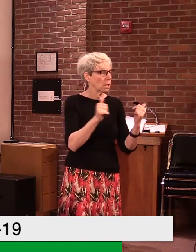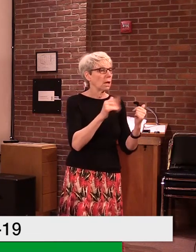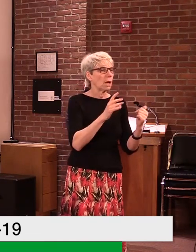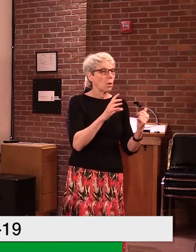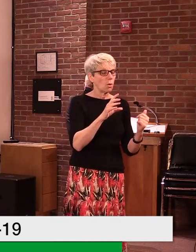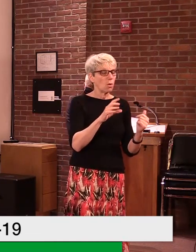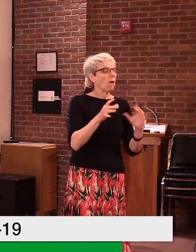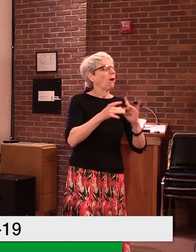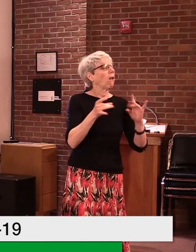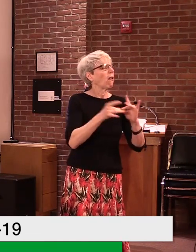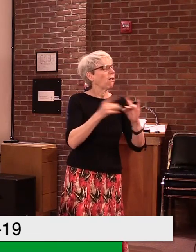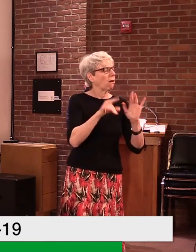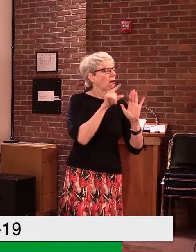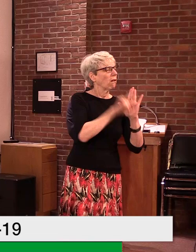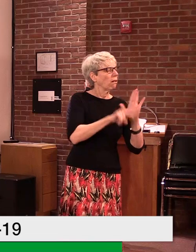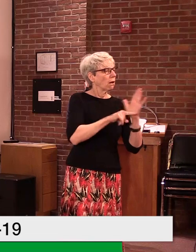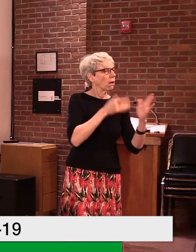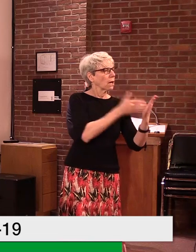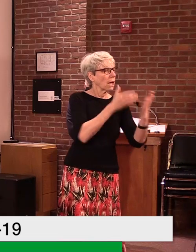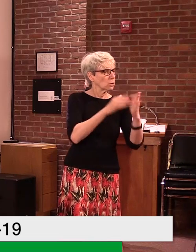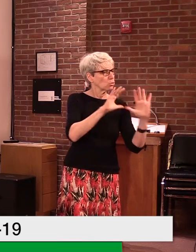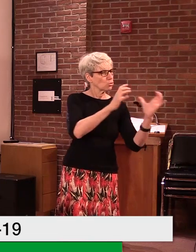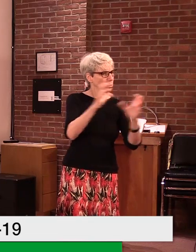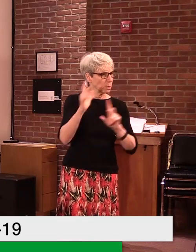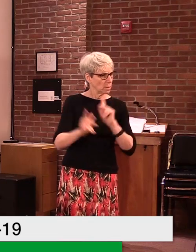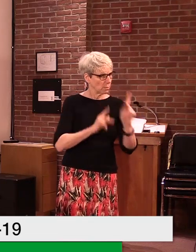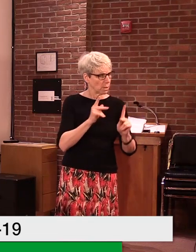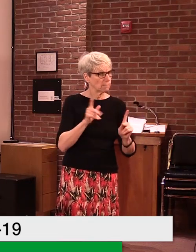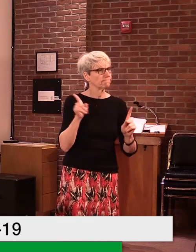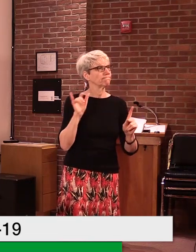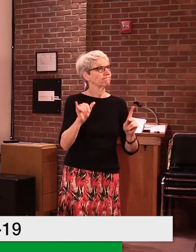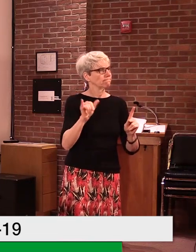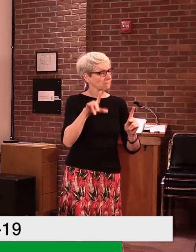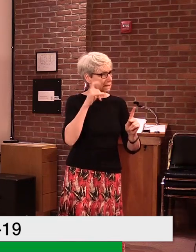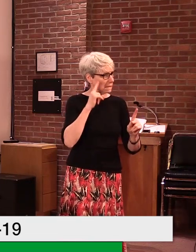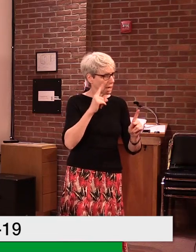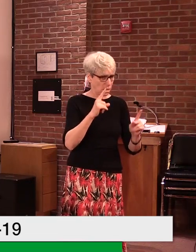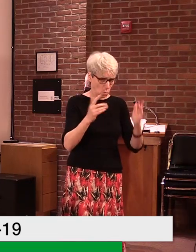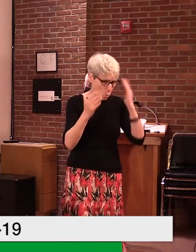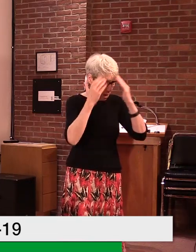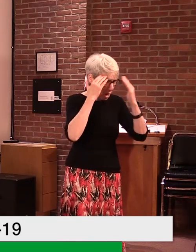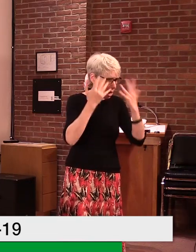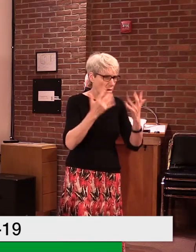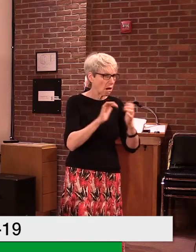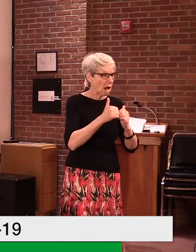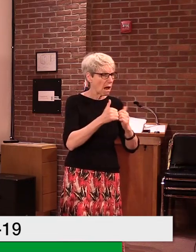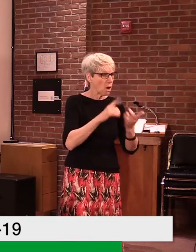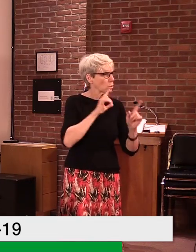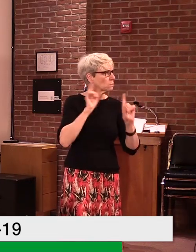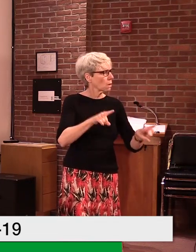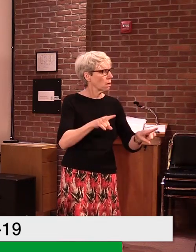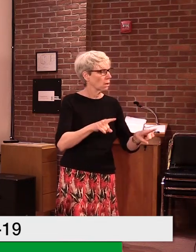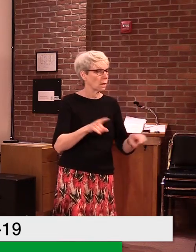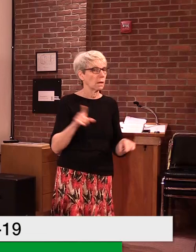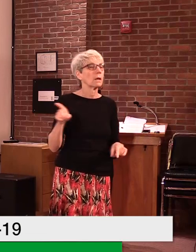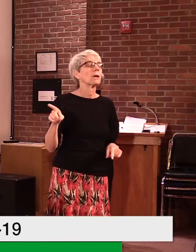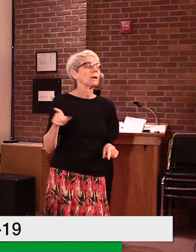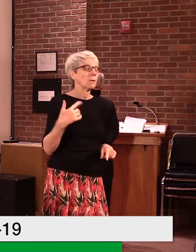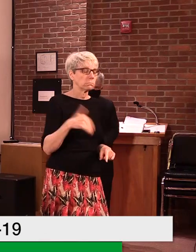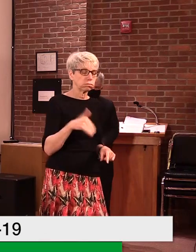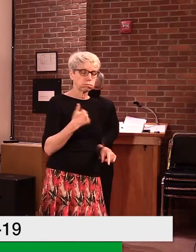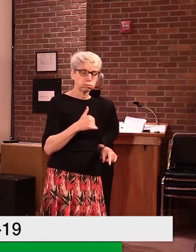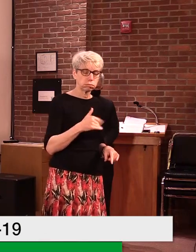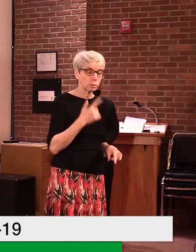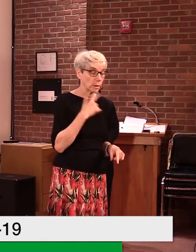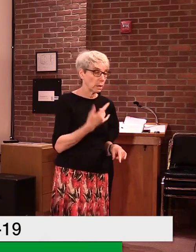Is there anyone at the state who's aware of this and is doing anything to deter bias incidents and hate crimes? Yeah, obviously, right now, very volatile